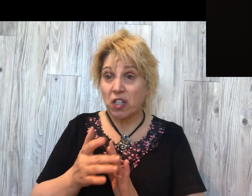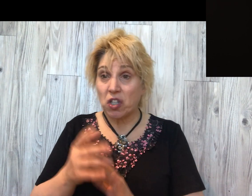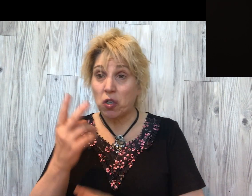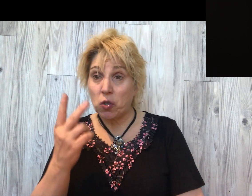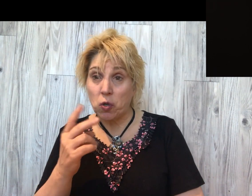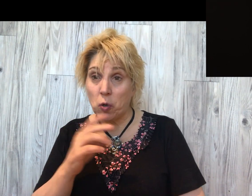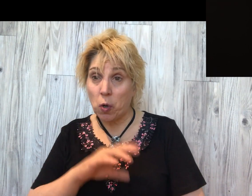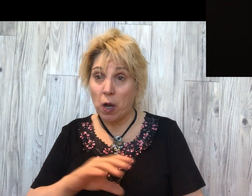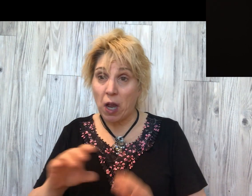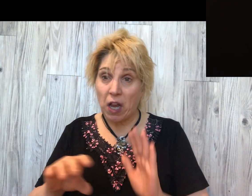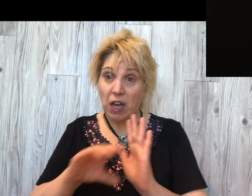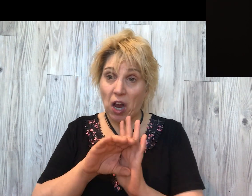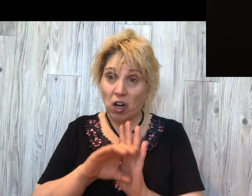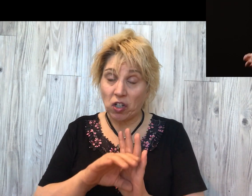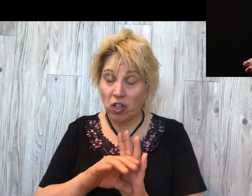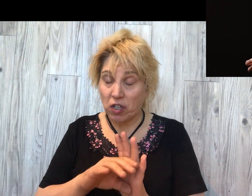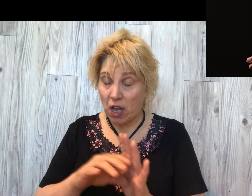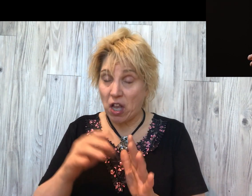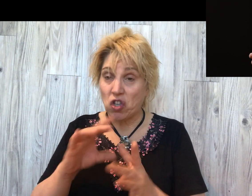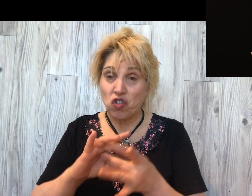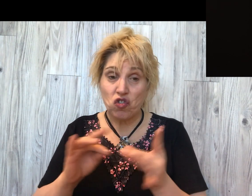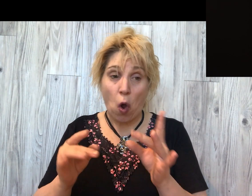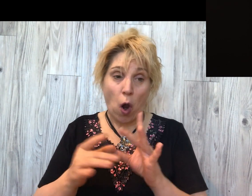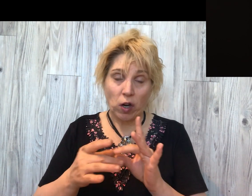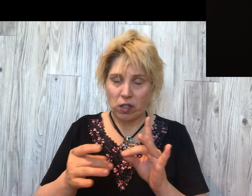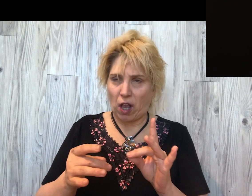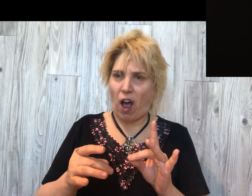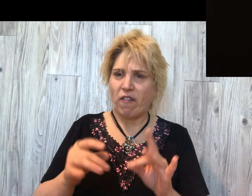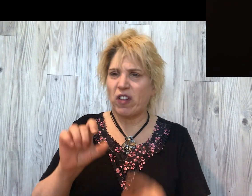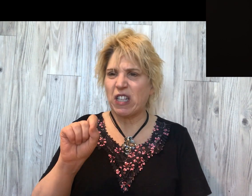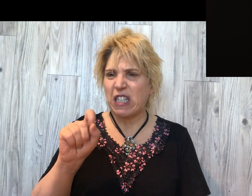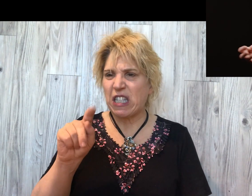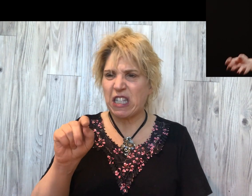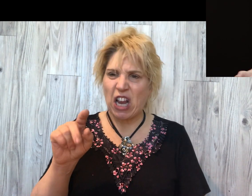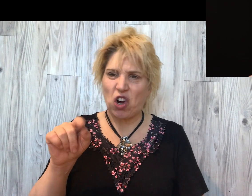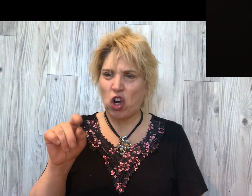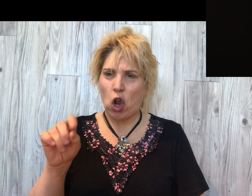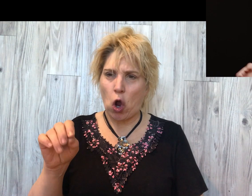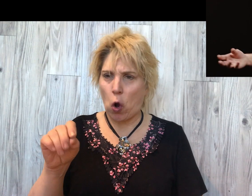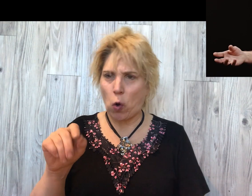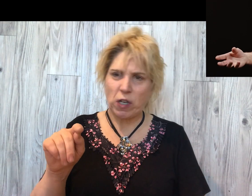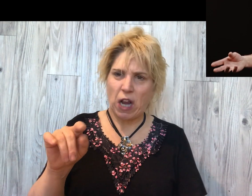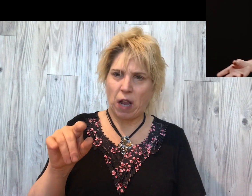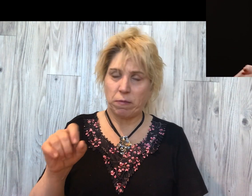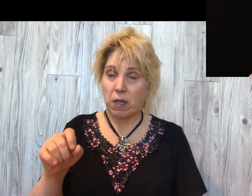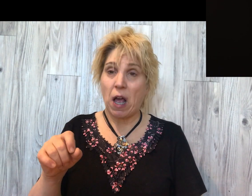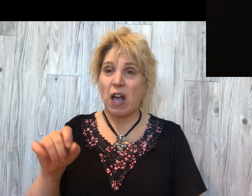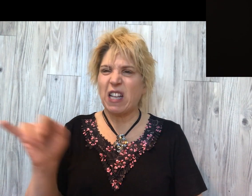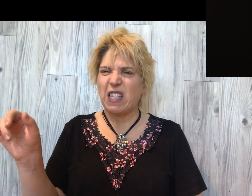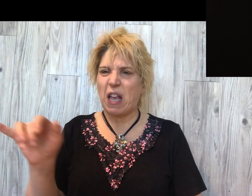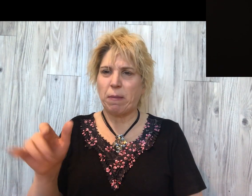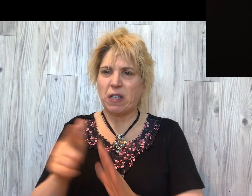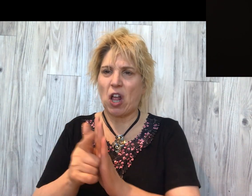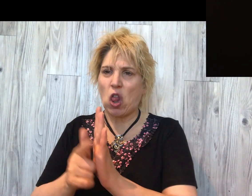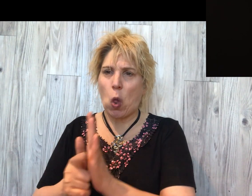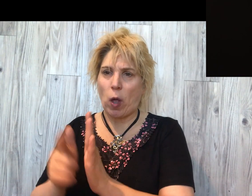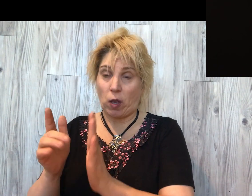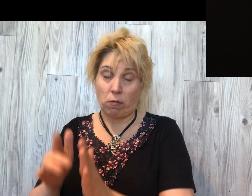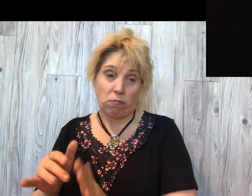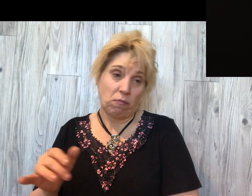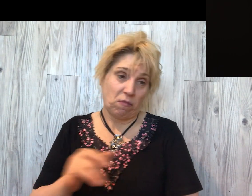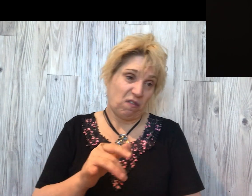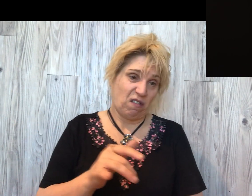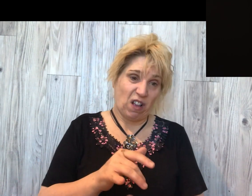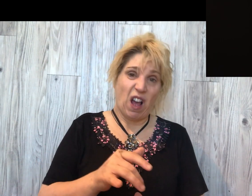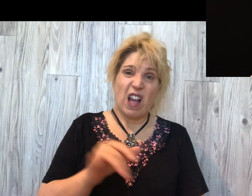two characters, he has drawn a story of stereotypes. The one a good guy, like a lawyer, the other a bad